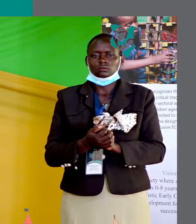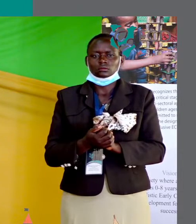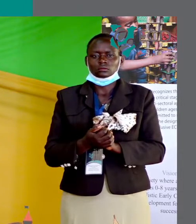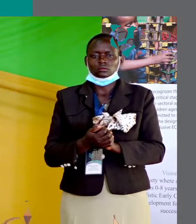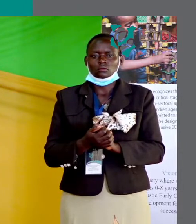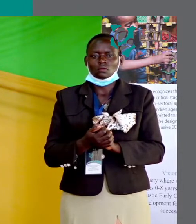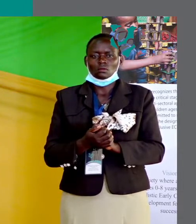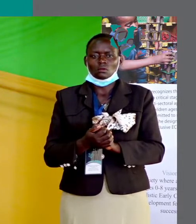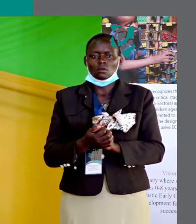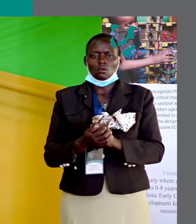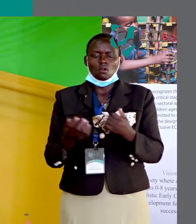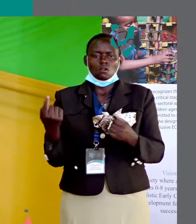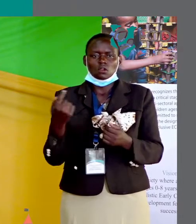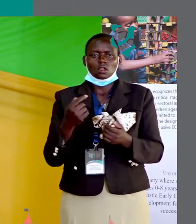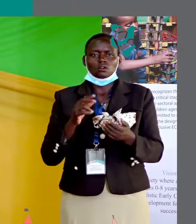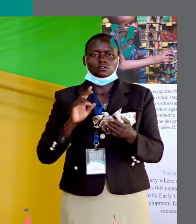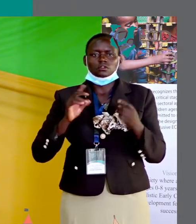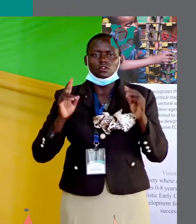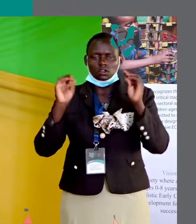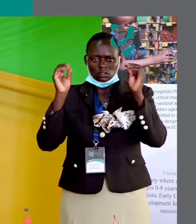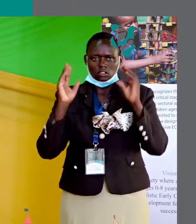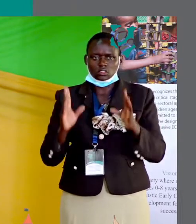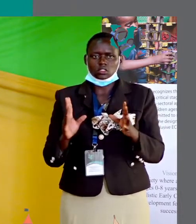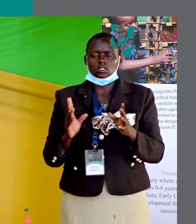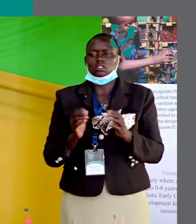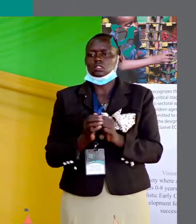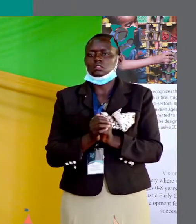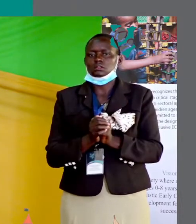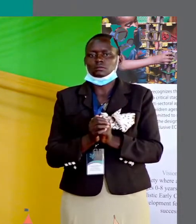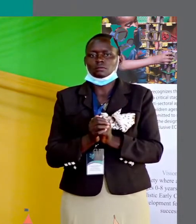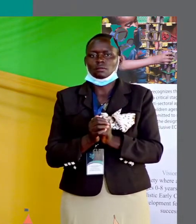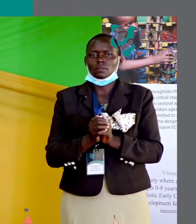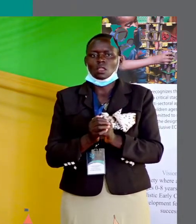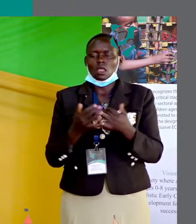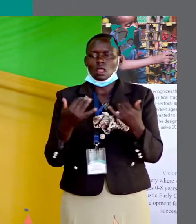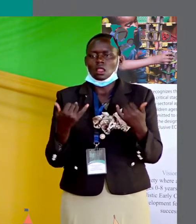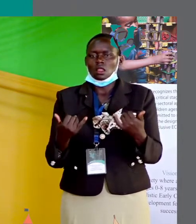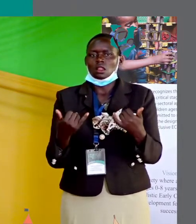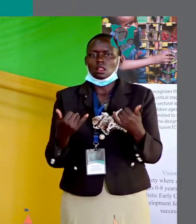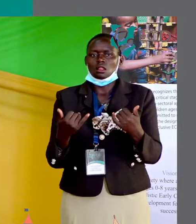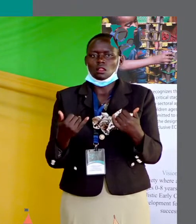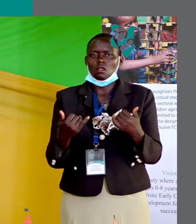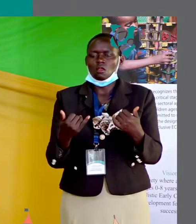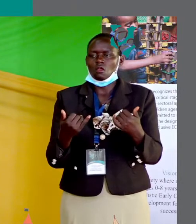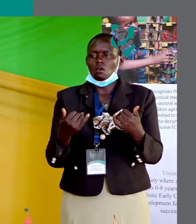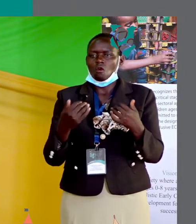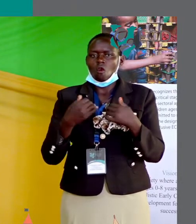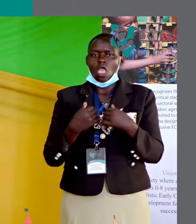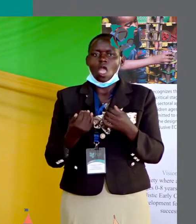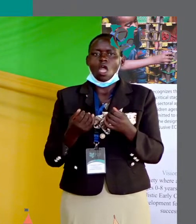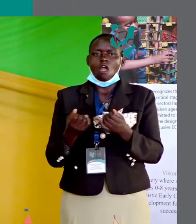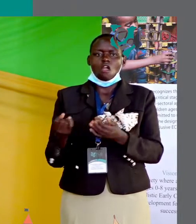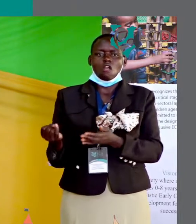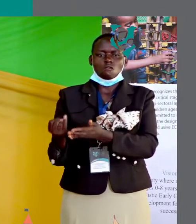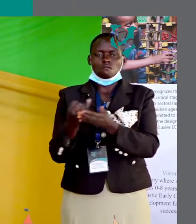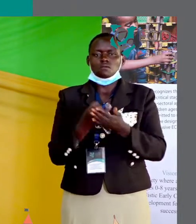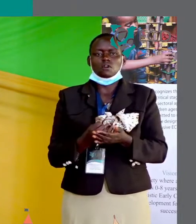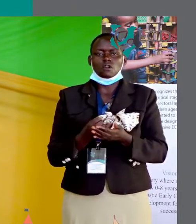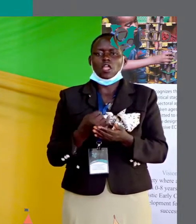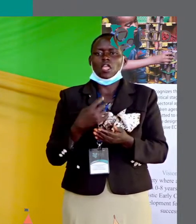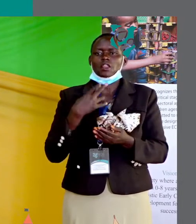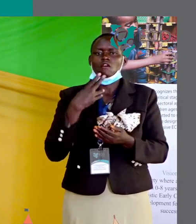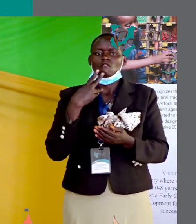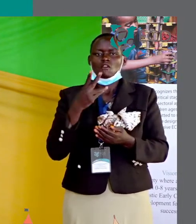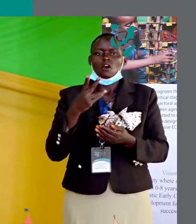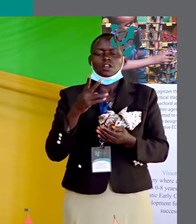Coming to the human resource teachers, so far we have employed 439